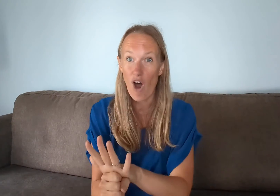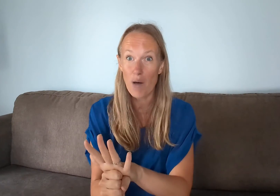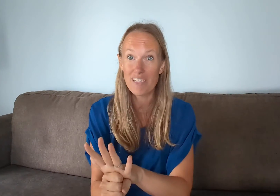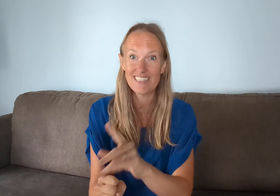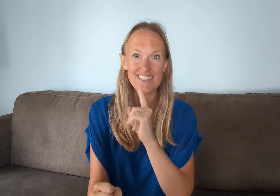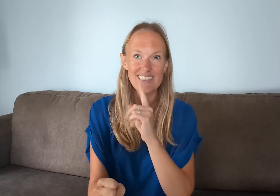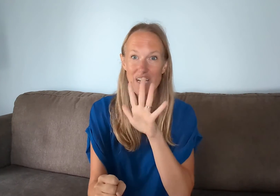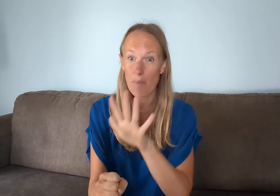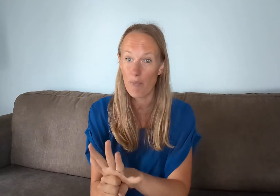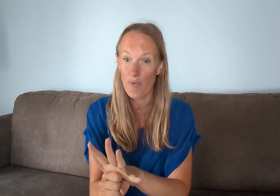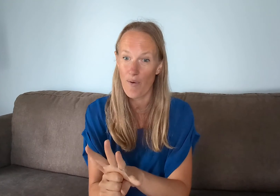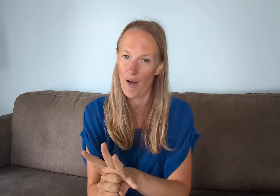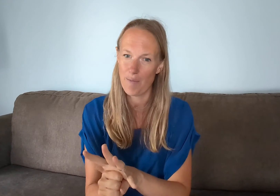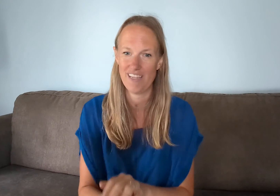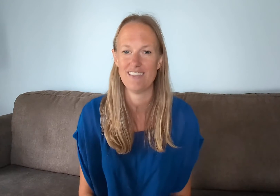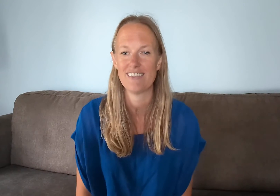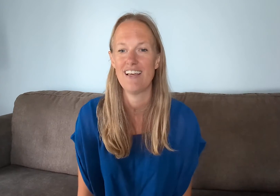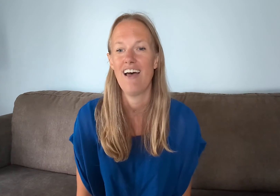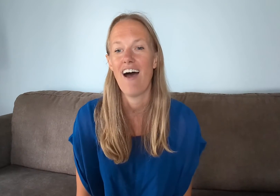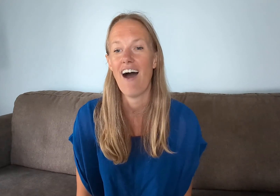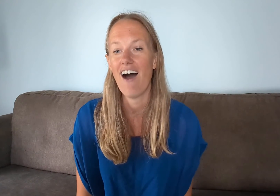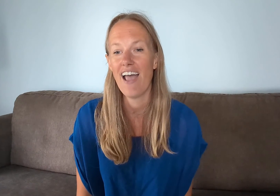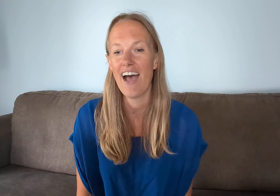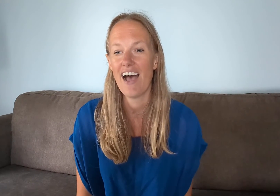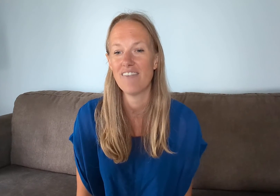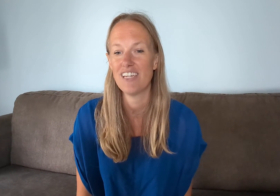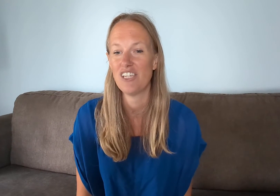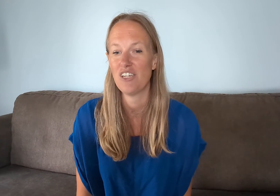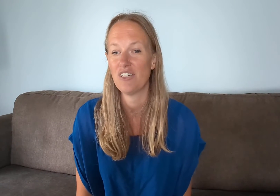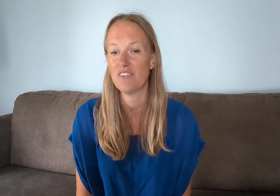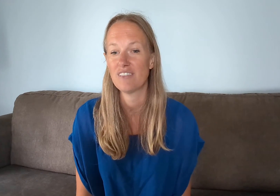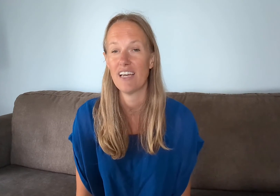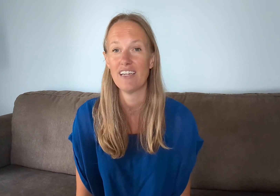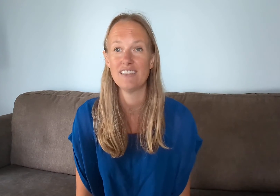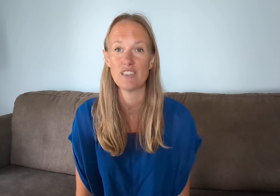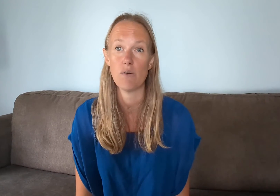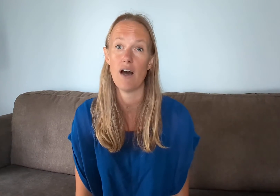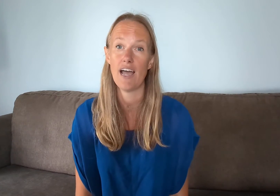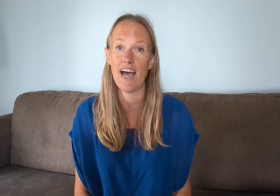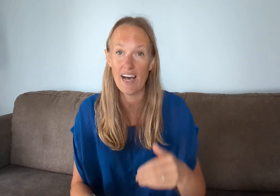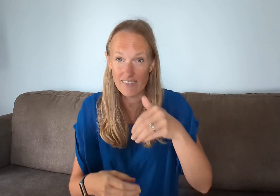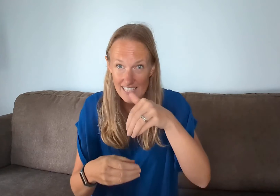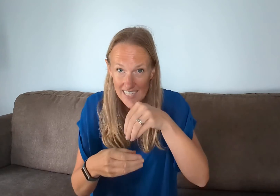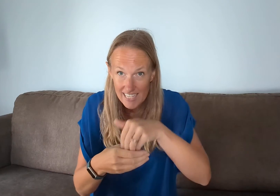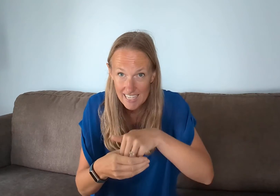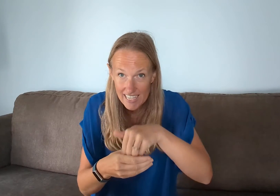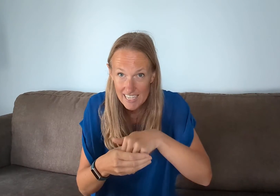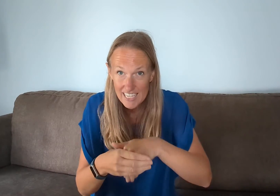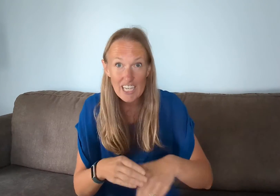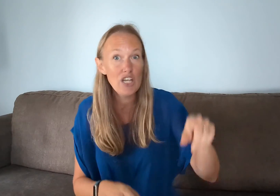promise, promise. I have in you. Okay? So I have